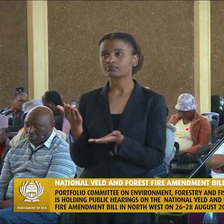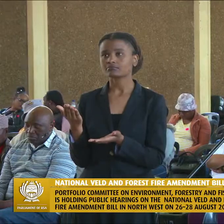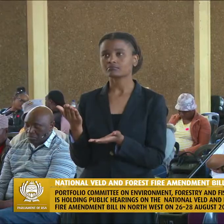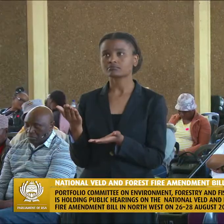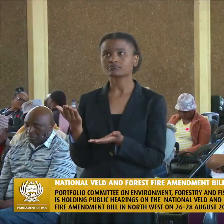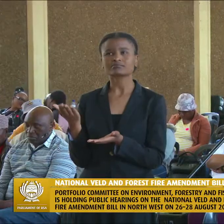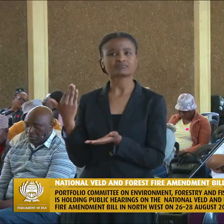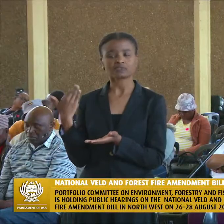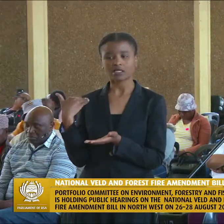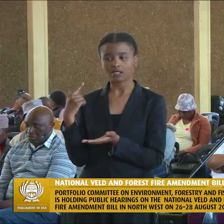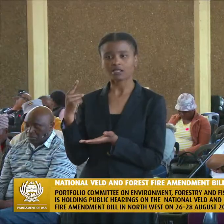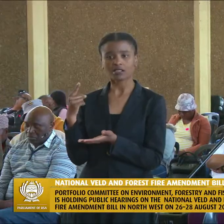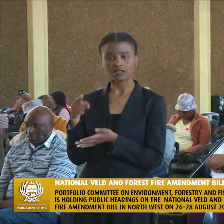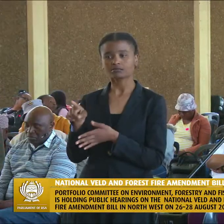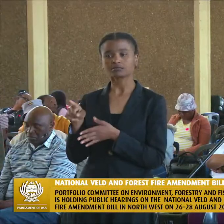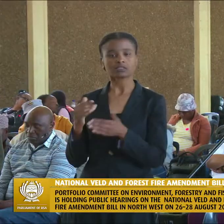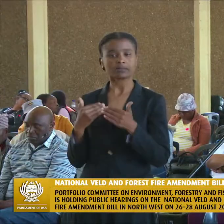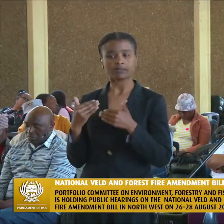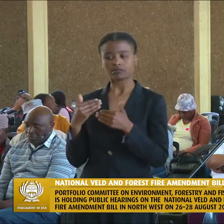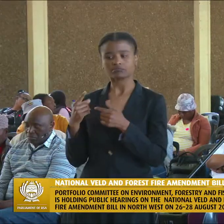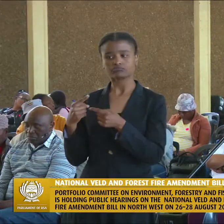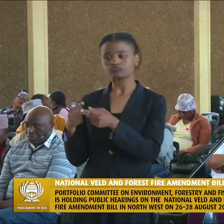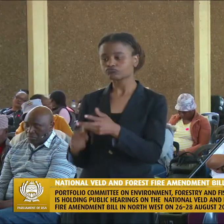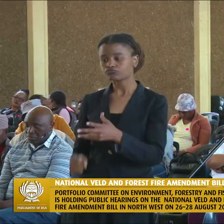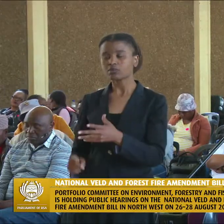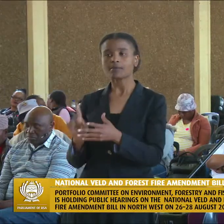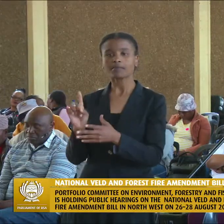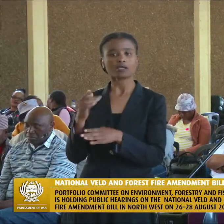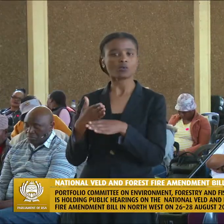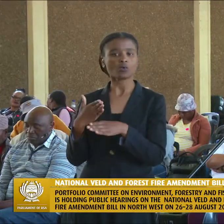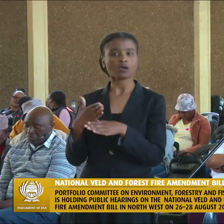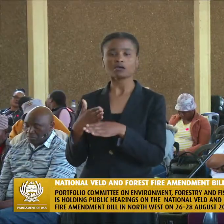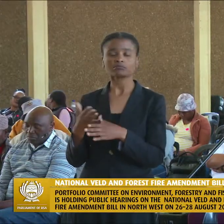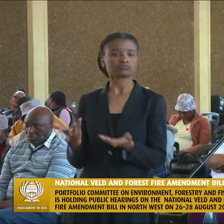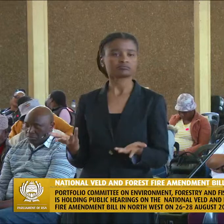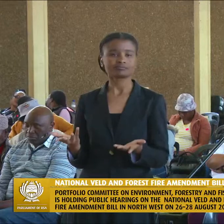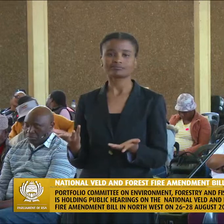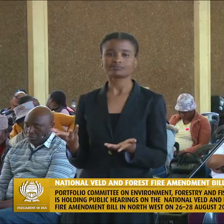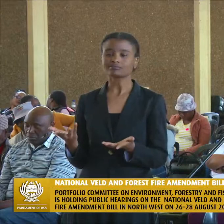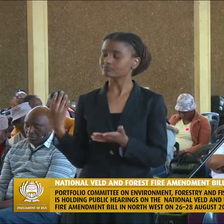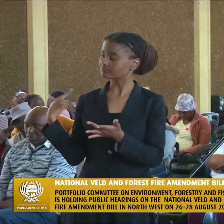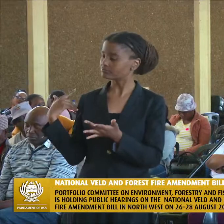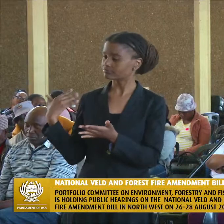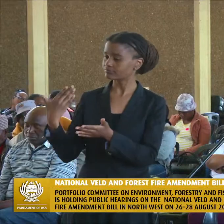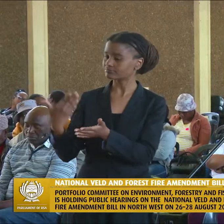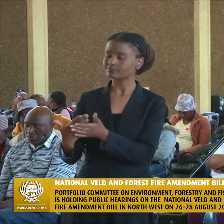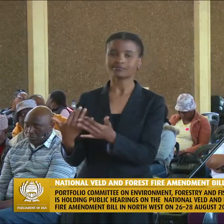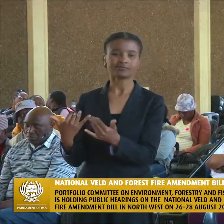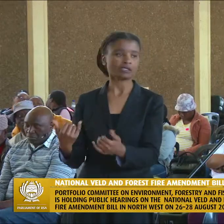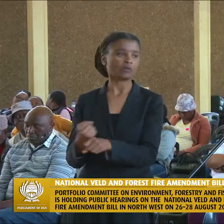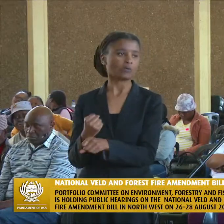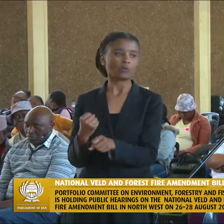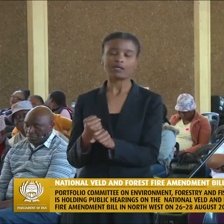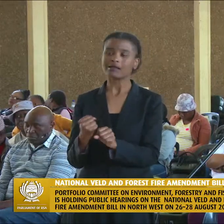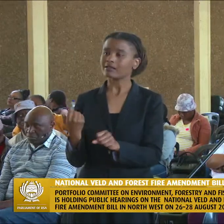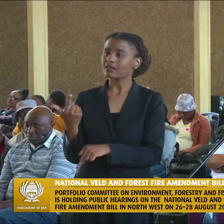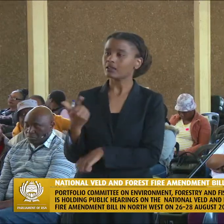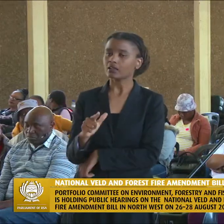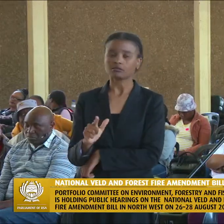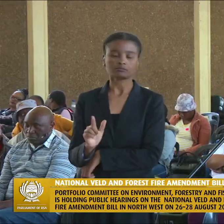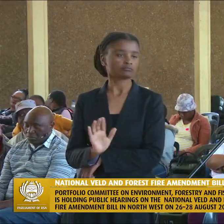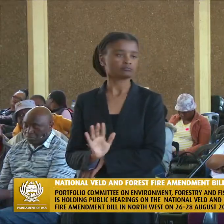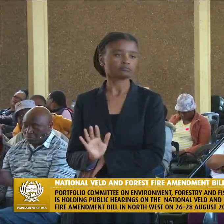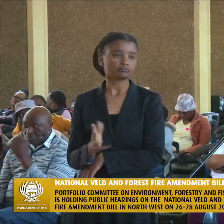it was under the administration it's non-functional in the previous years even now it's non-functional i'm